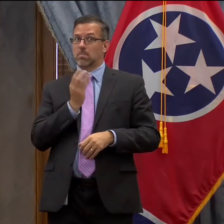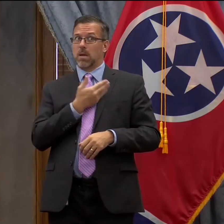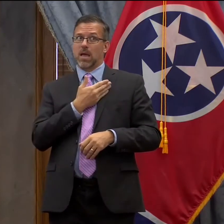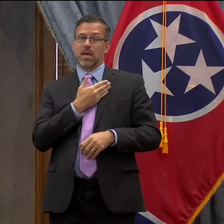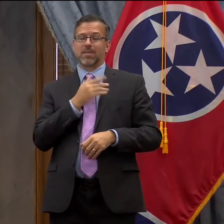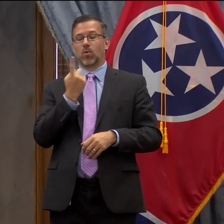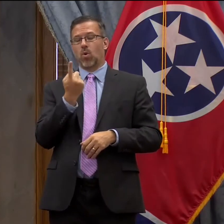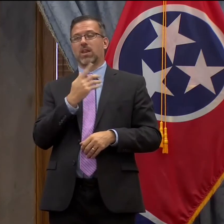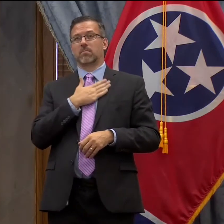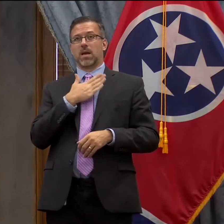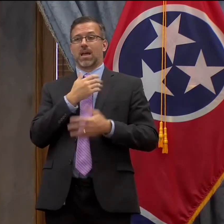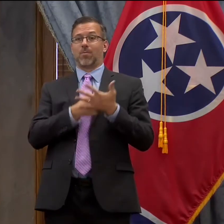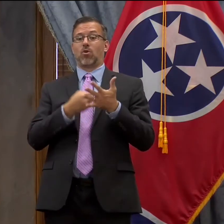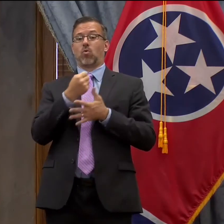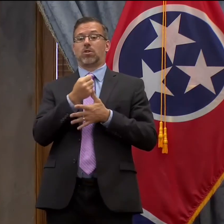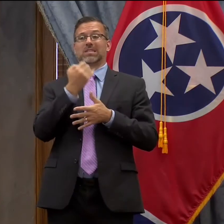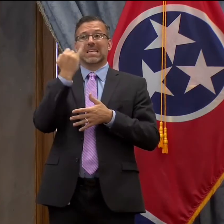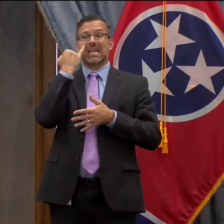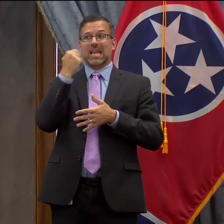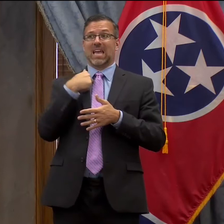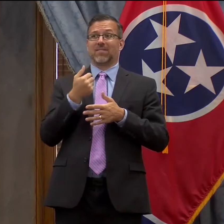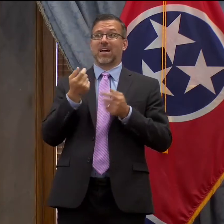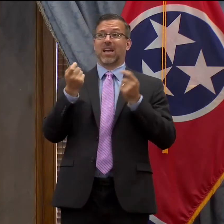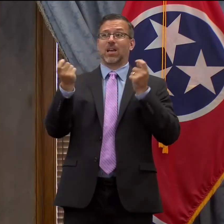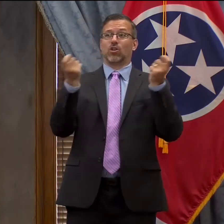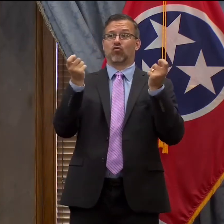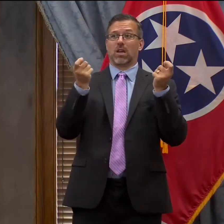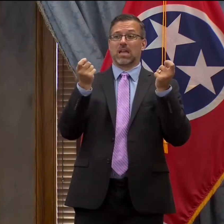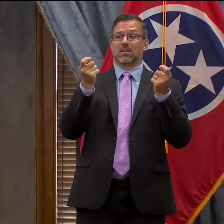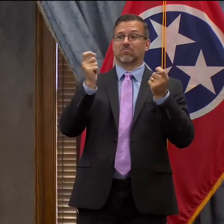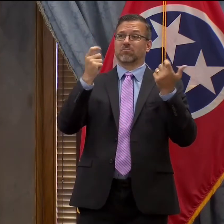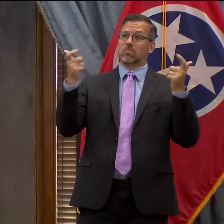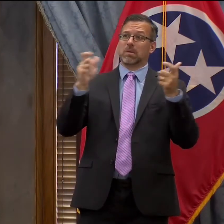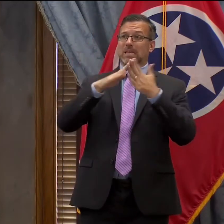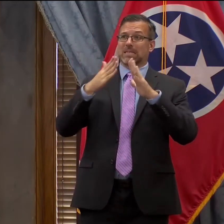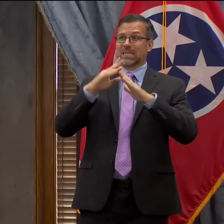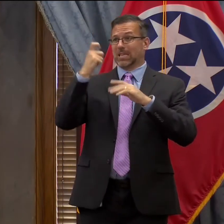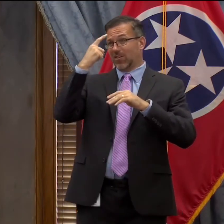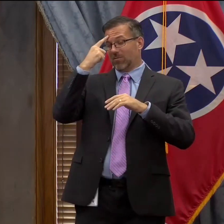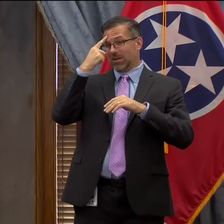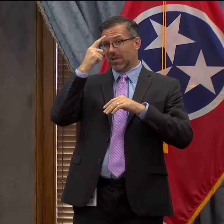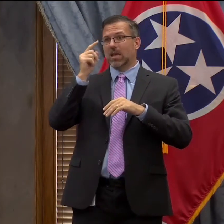in operating in a metro government. That would also be a priority.